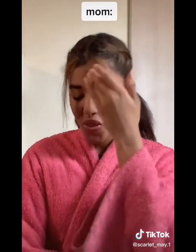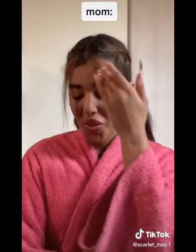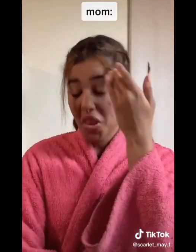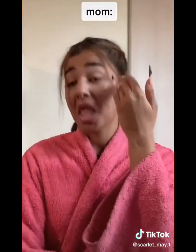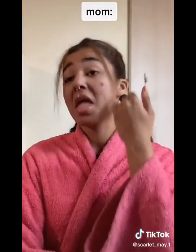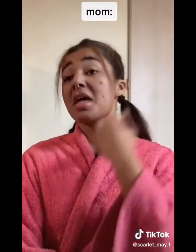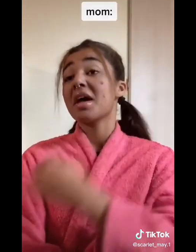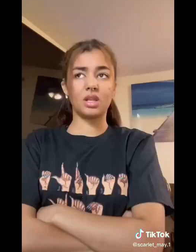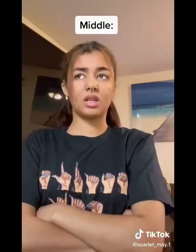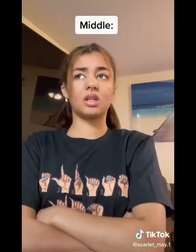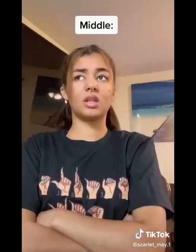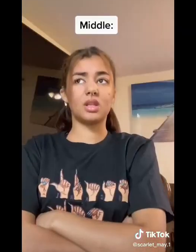That's good to hear.